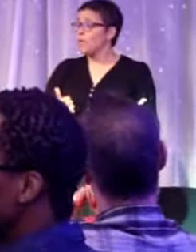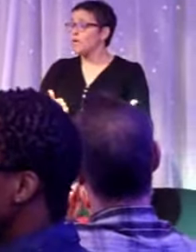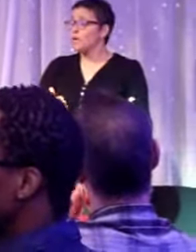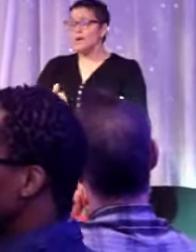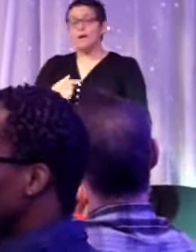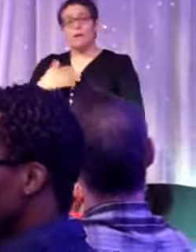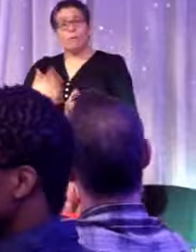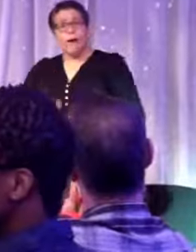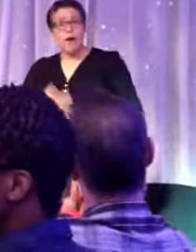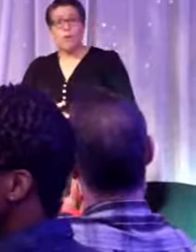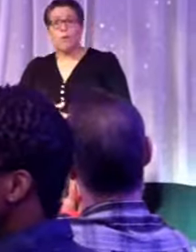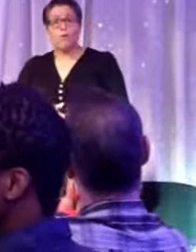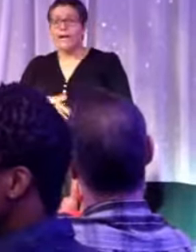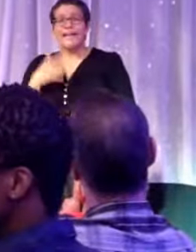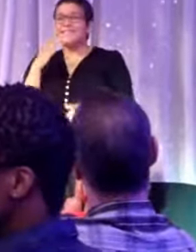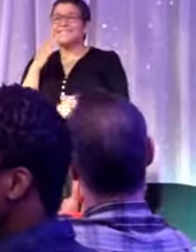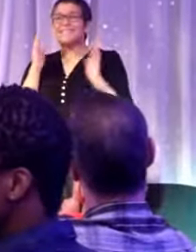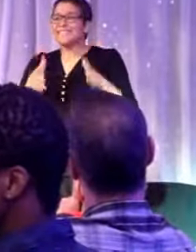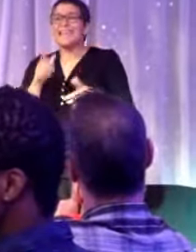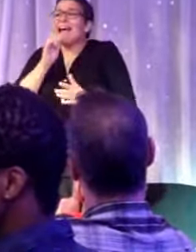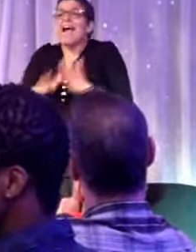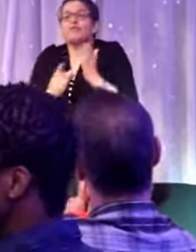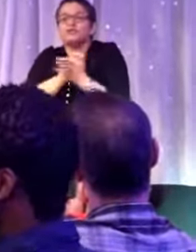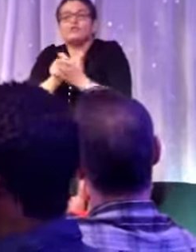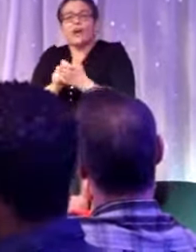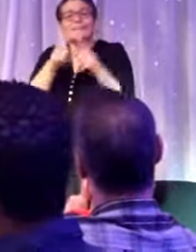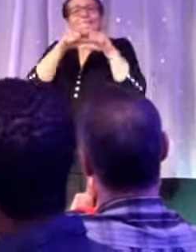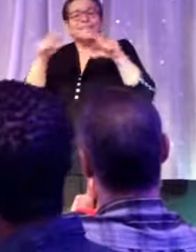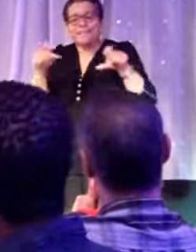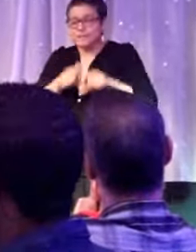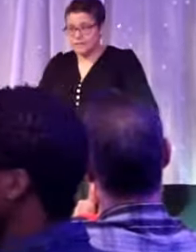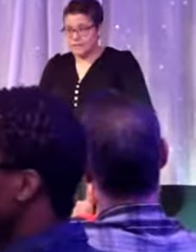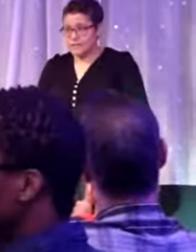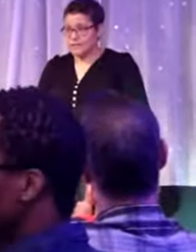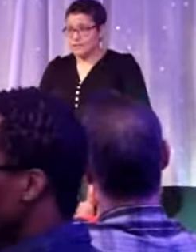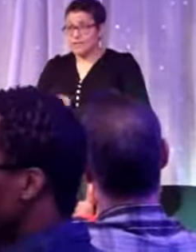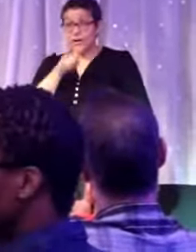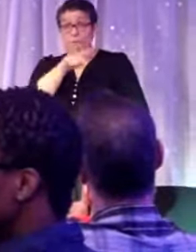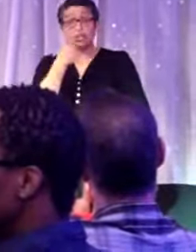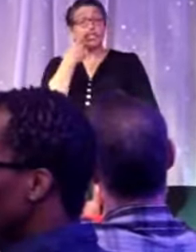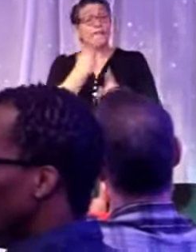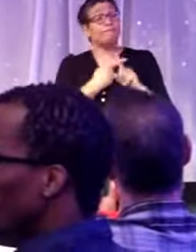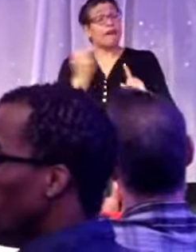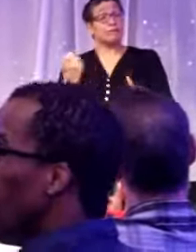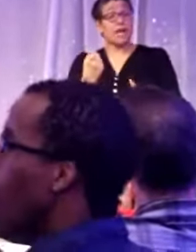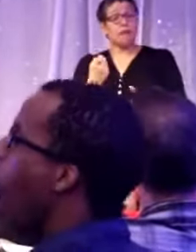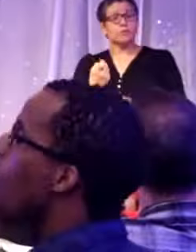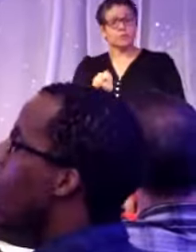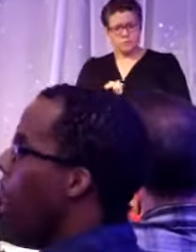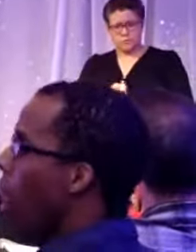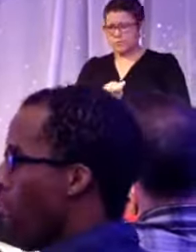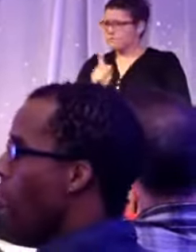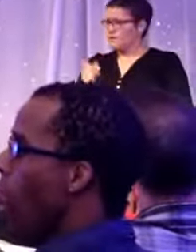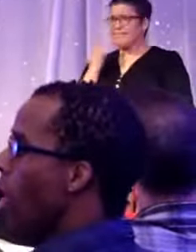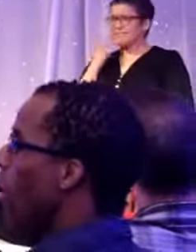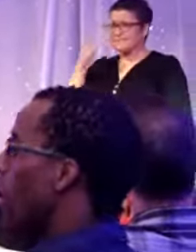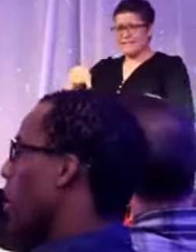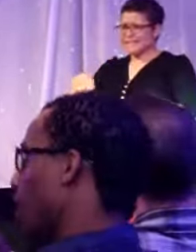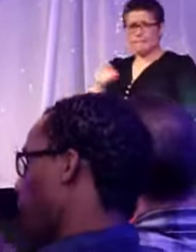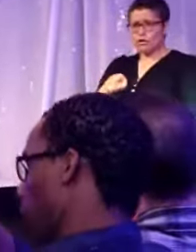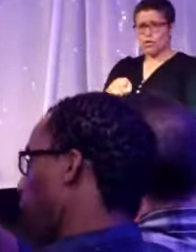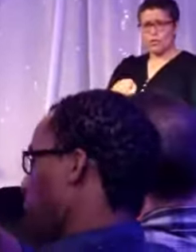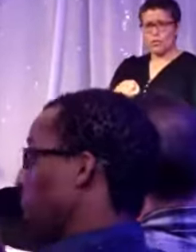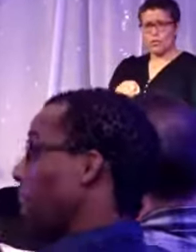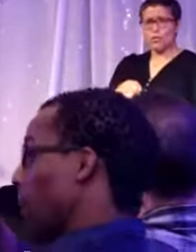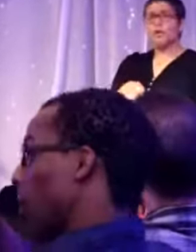to do mixed up sentences. But Mrs. Lochran found out, said without a doubt it was much too easy and